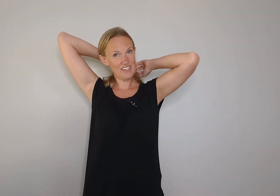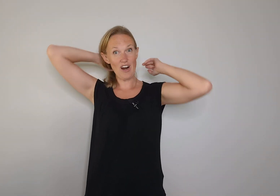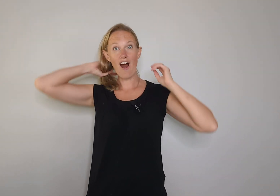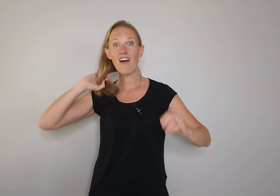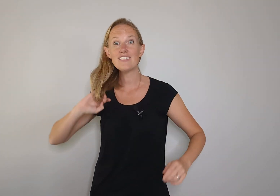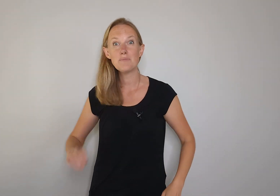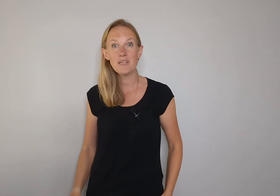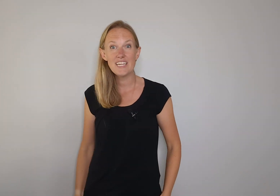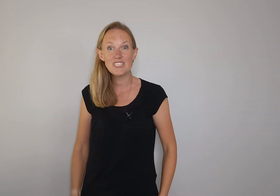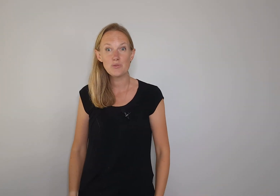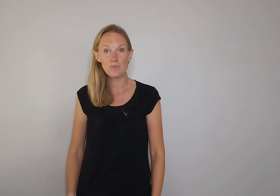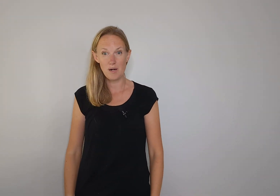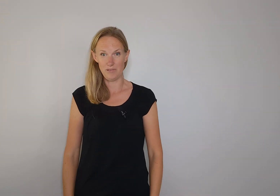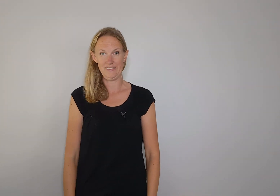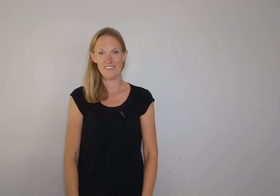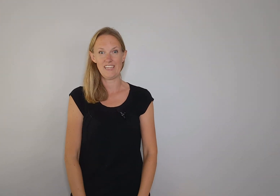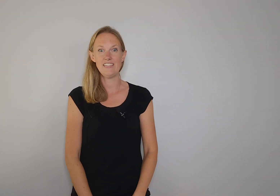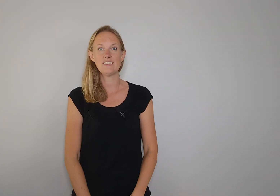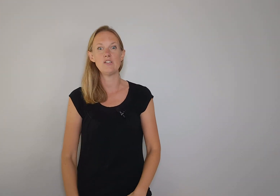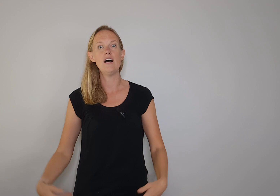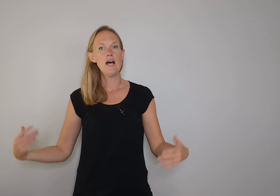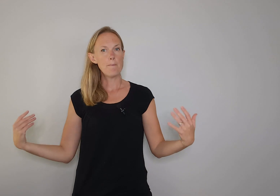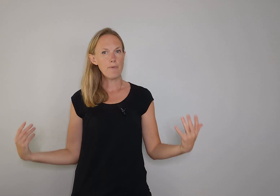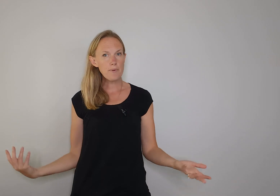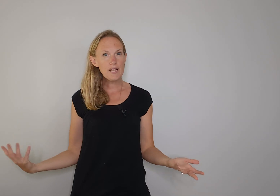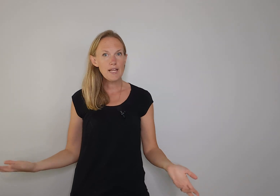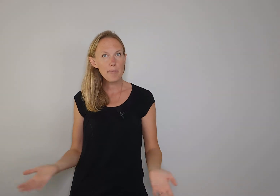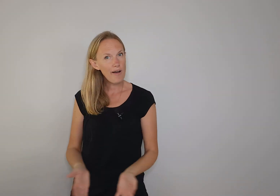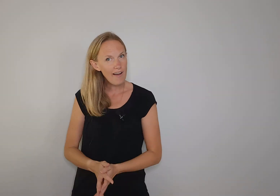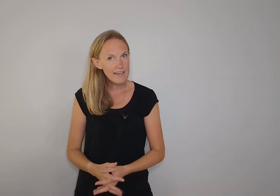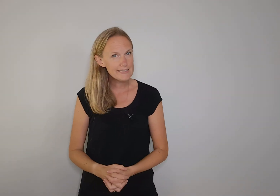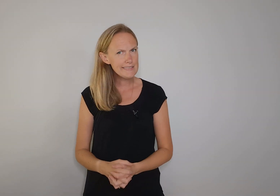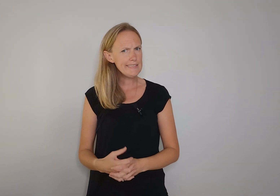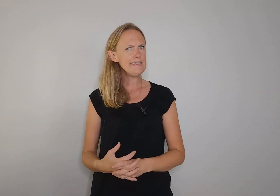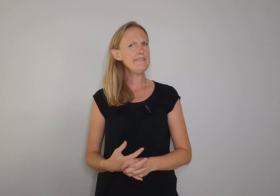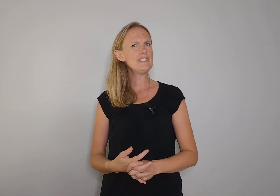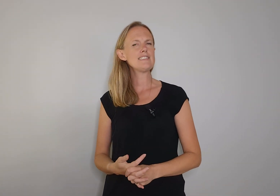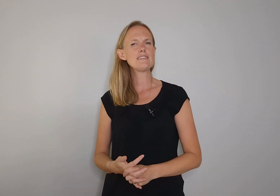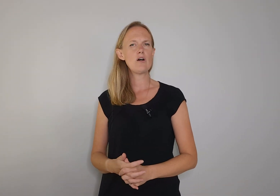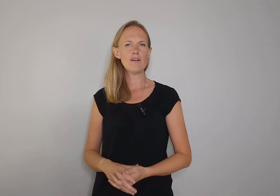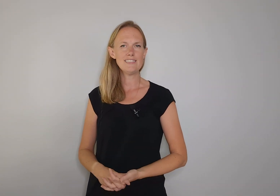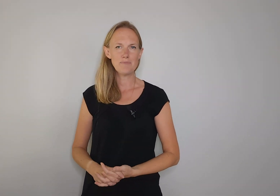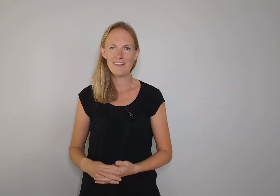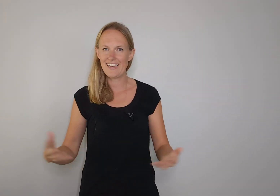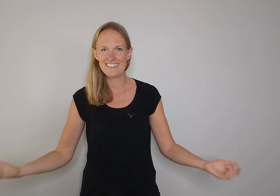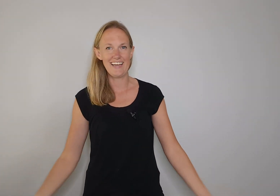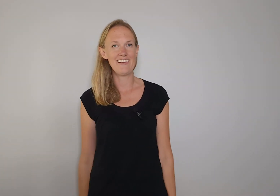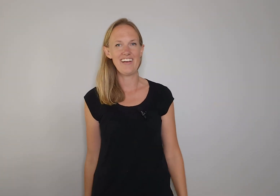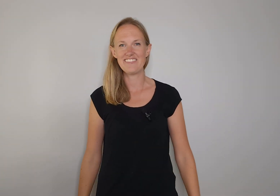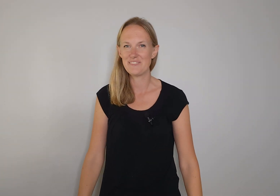your heart be troubled. Okay, so pretty positive. This is the chorus, but like I said, I'm having some